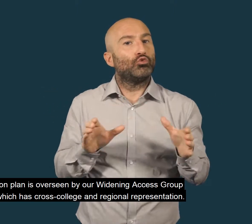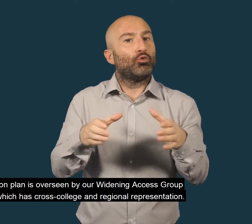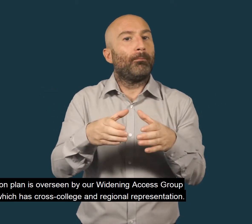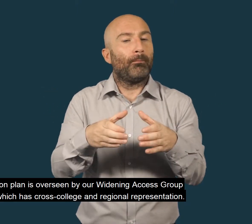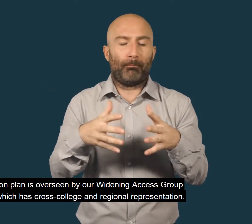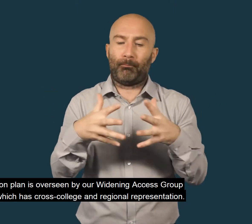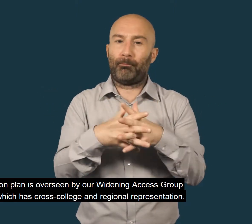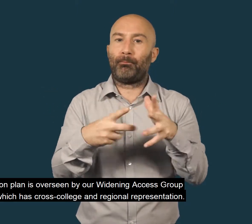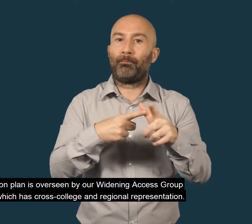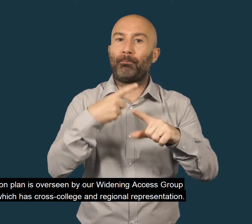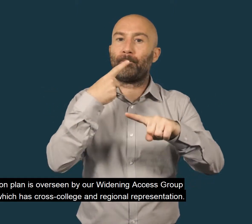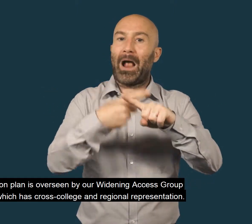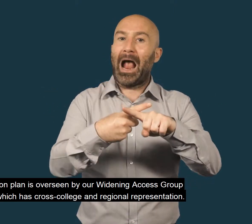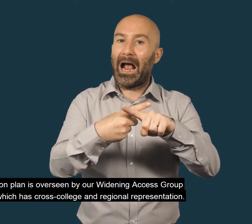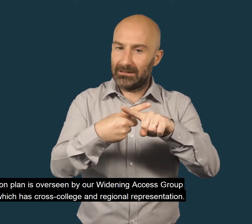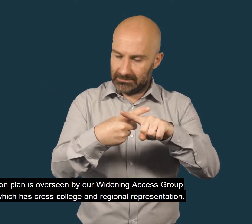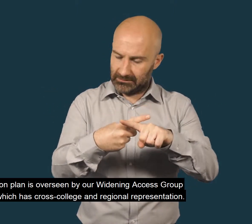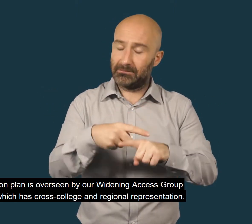cross-college and regional representation